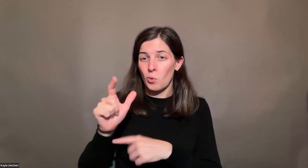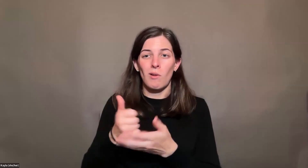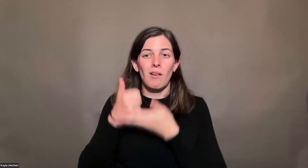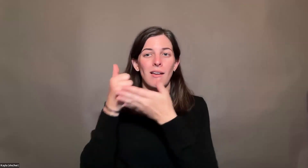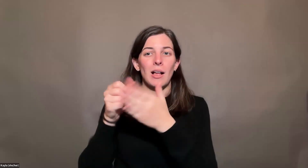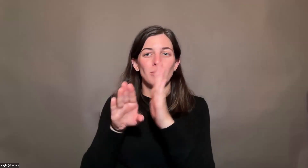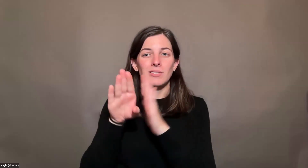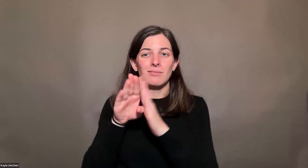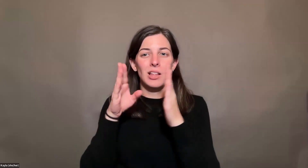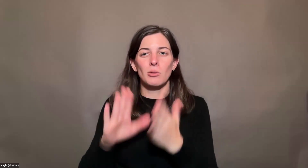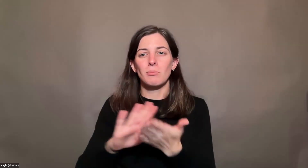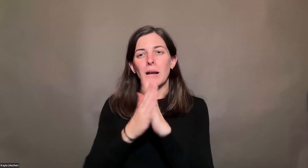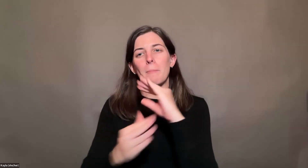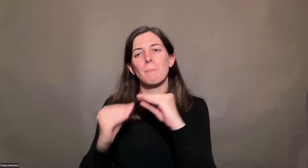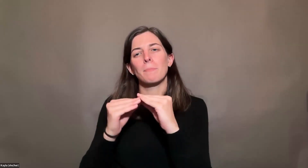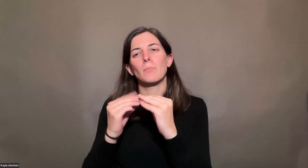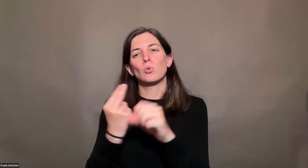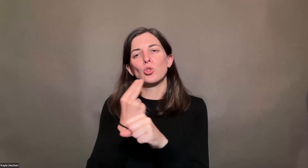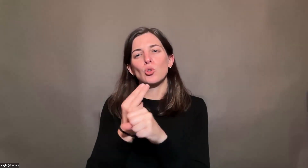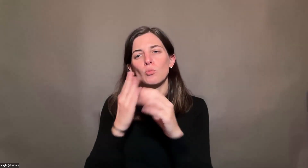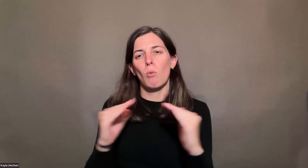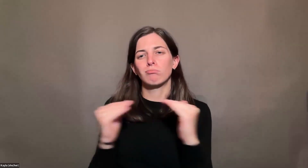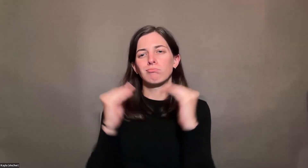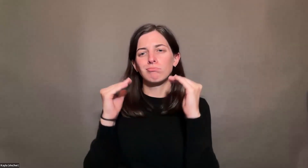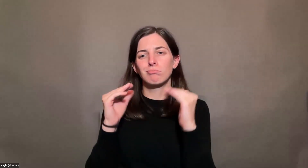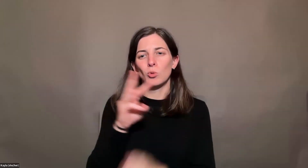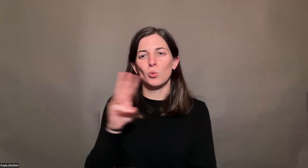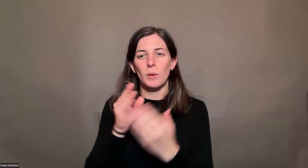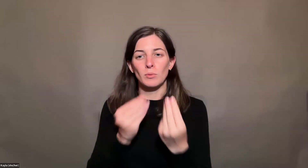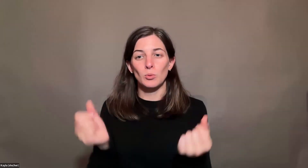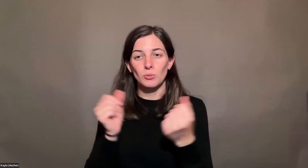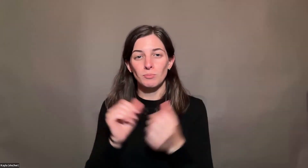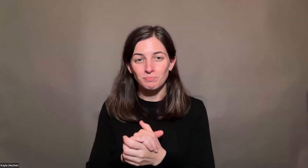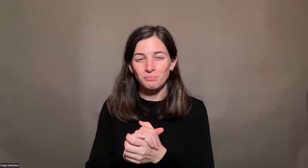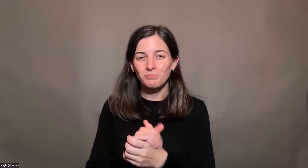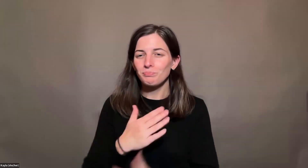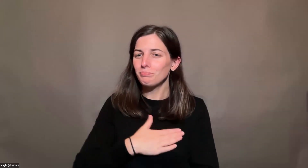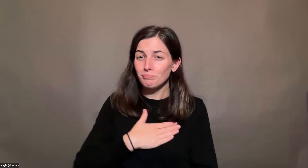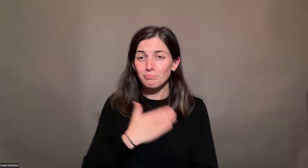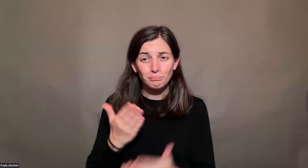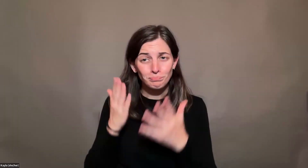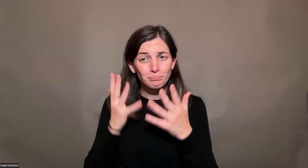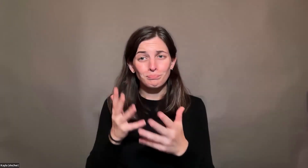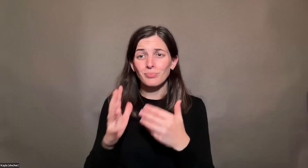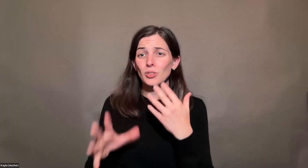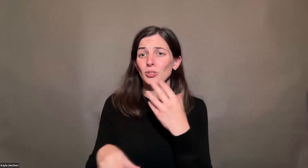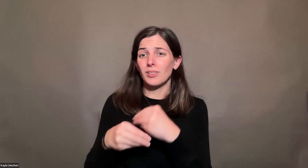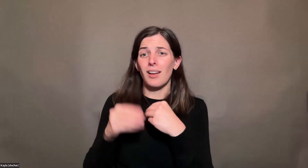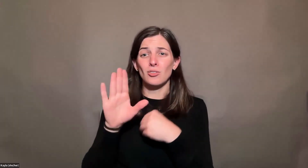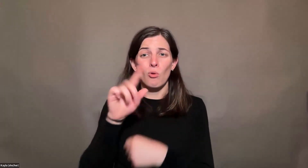more usable and equitable web solutions. Please feel free to add your questions to the Zoom